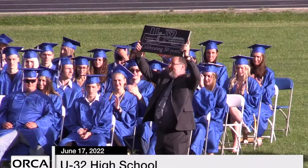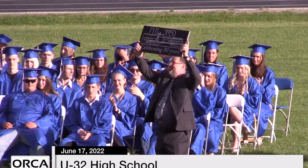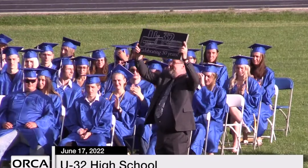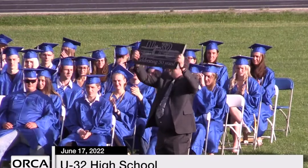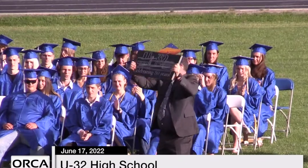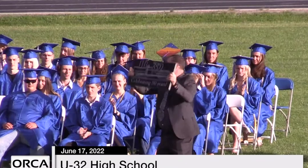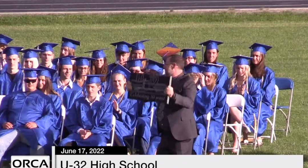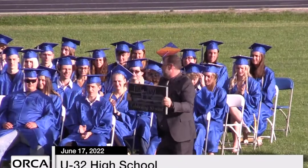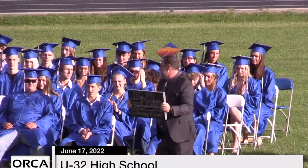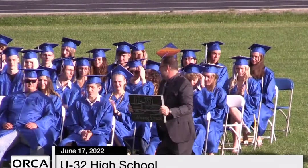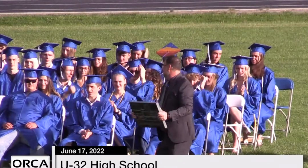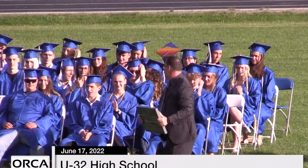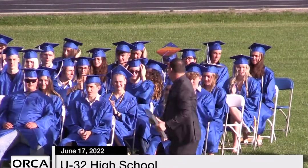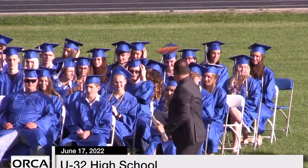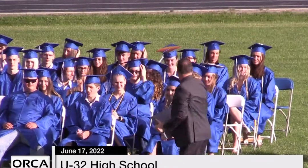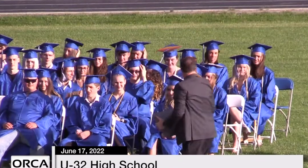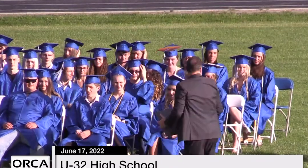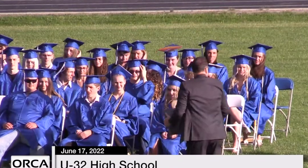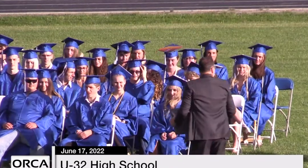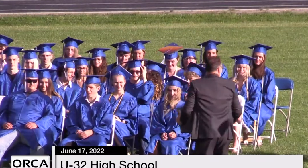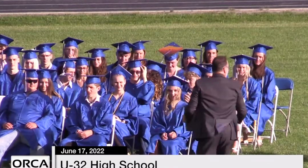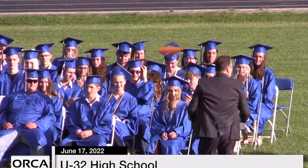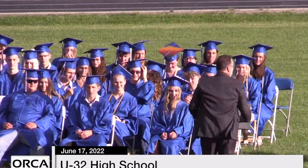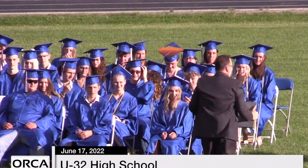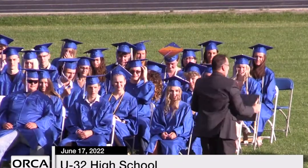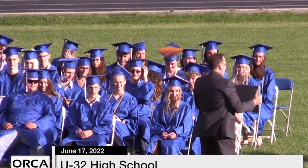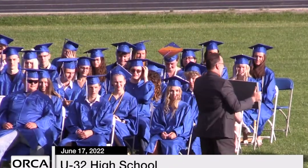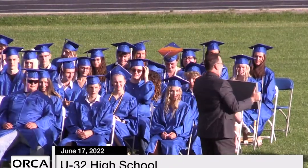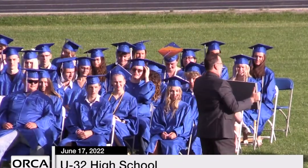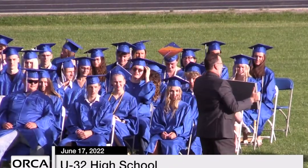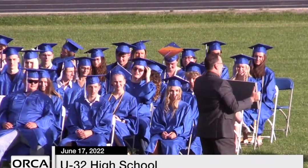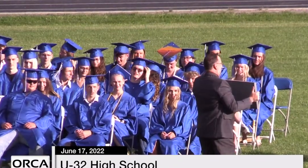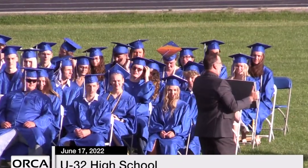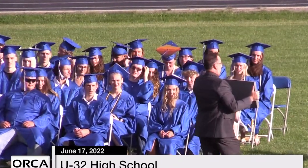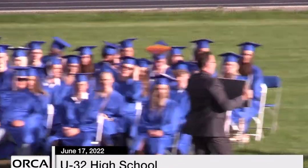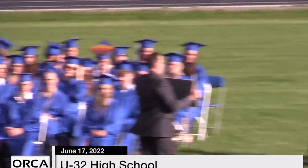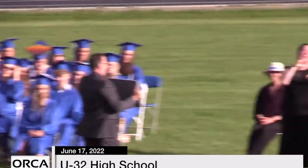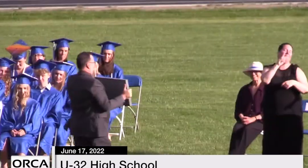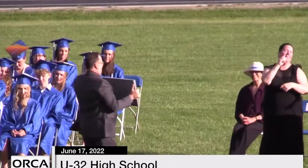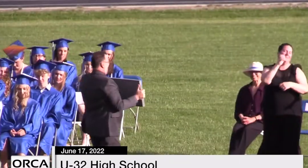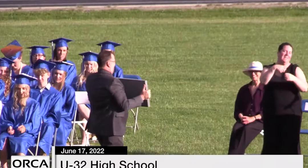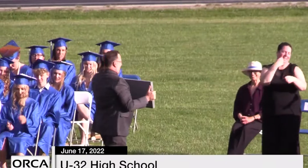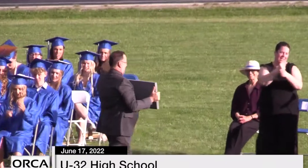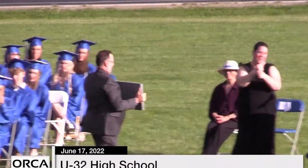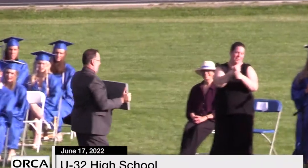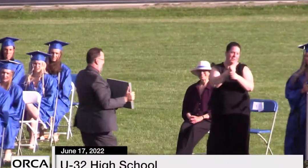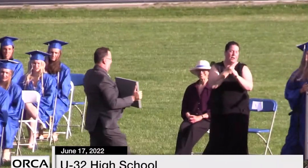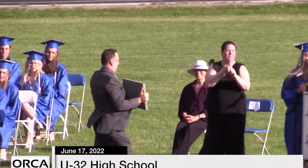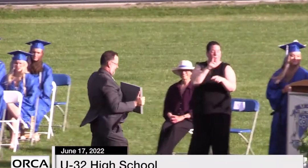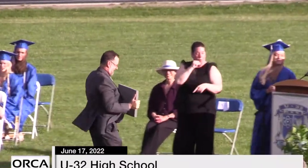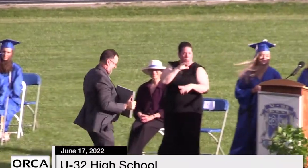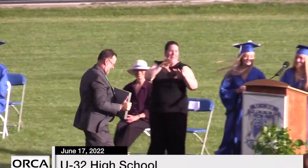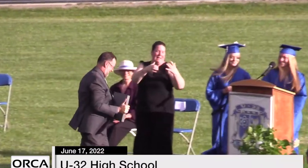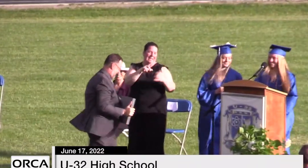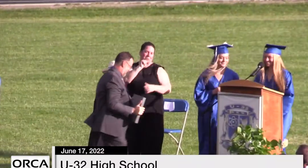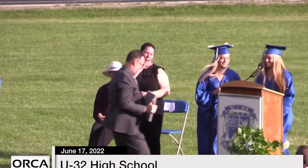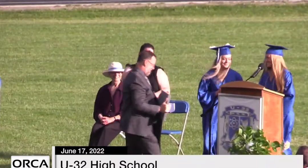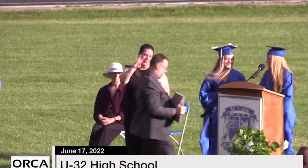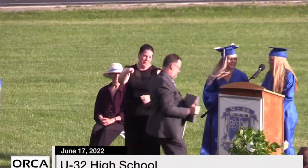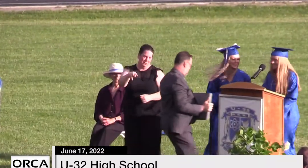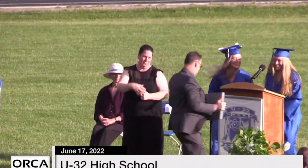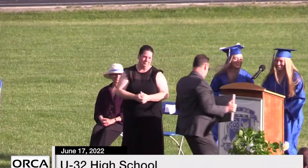And for those of you in the back who can't read it, it says, celebrating 50 years from the class of 2022.